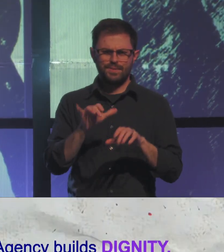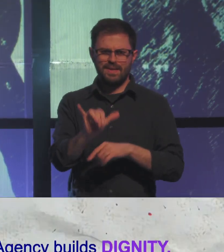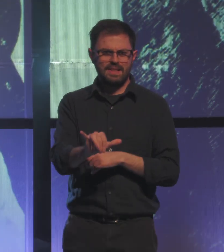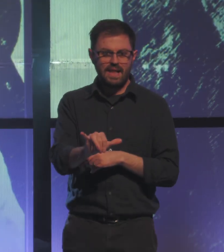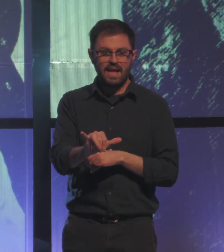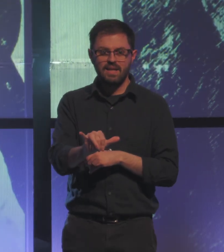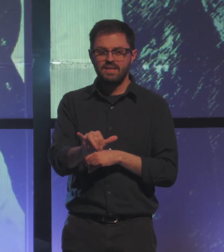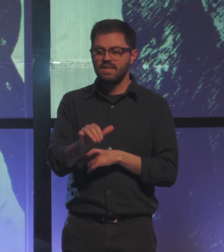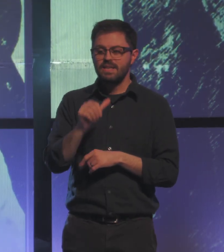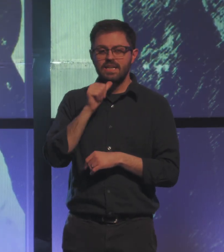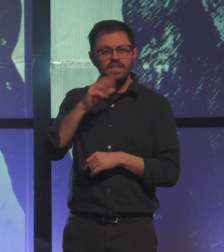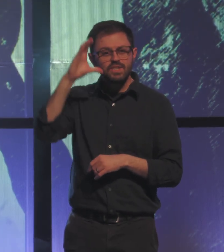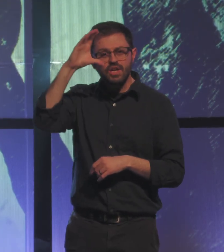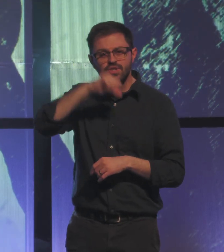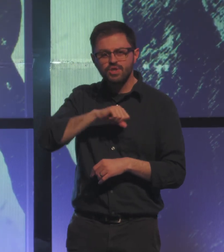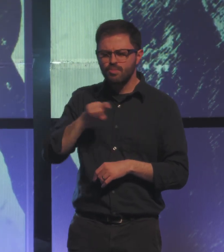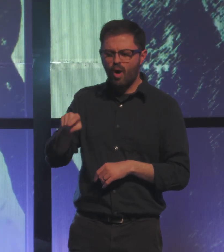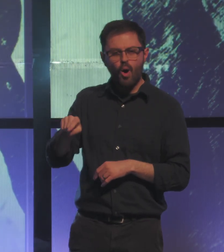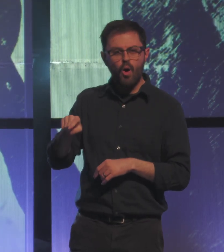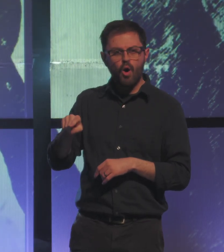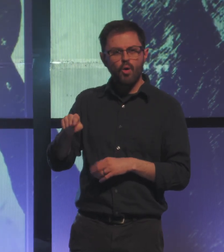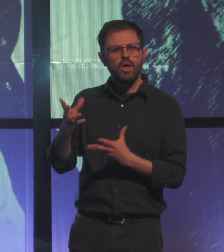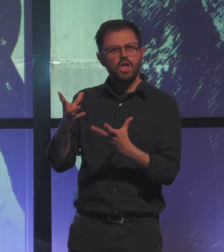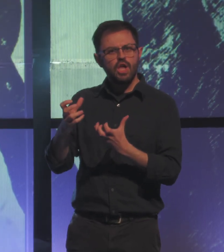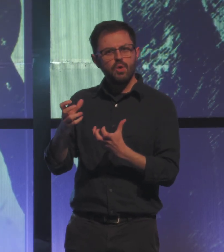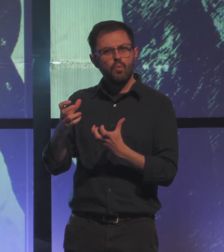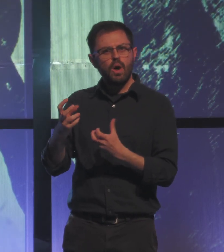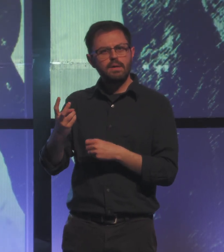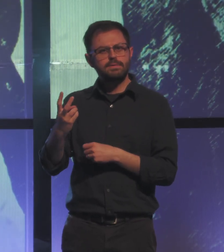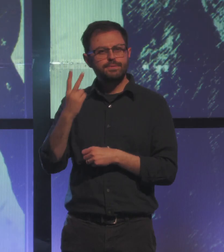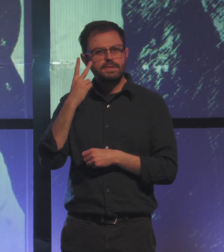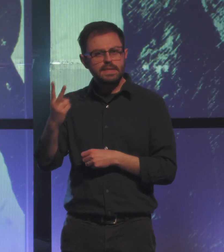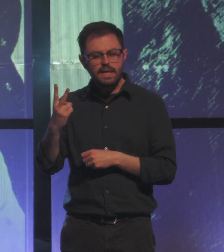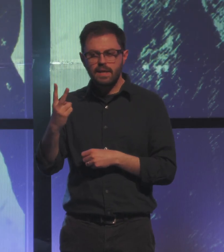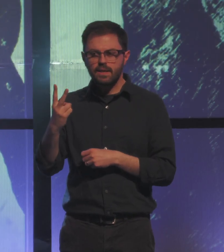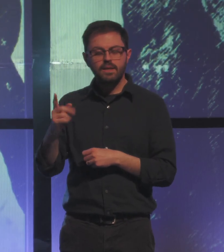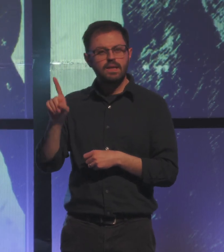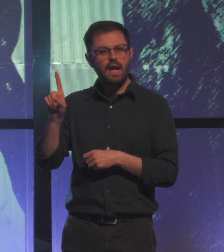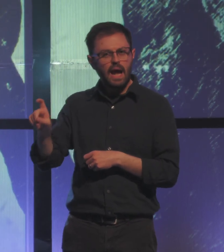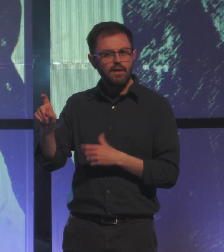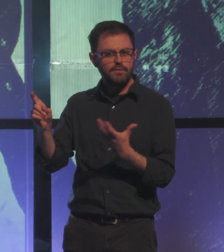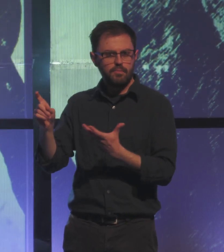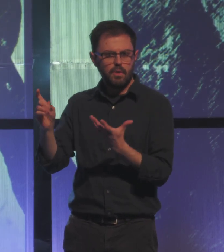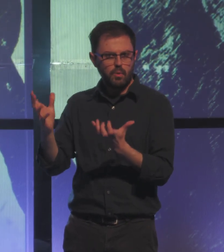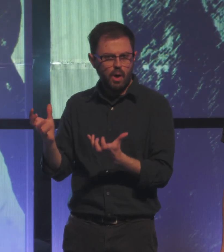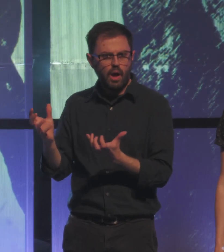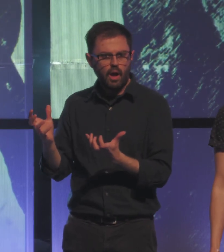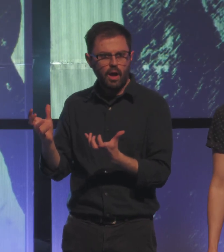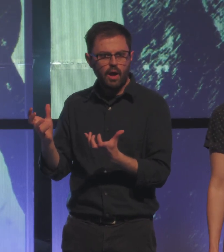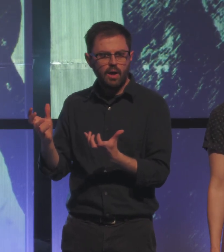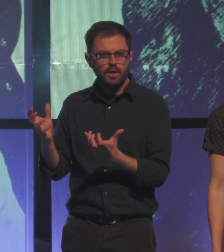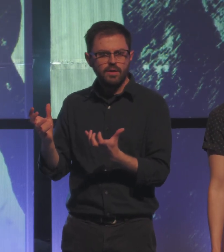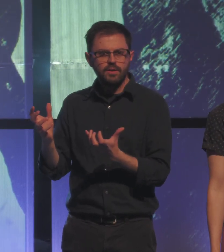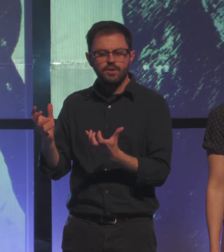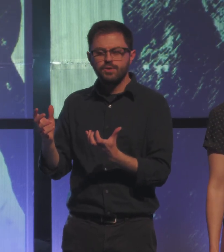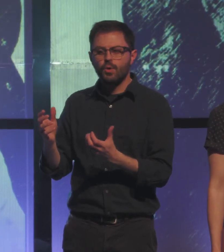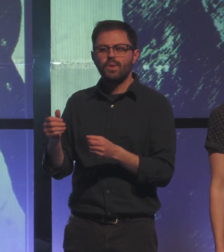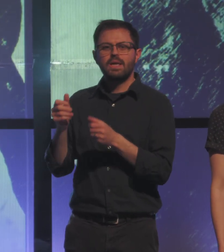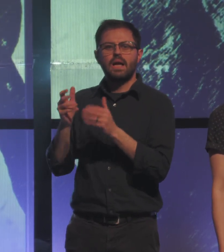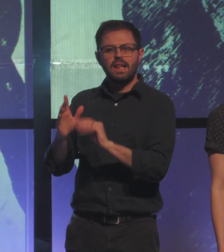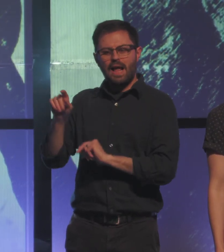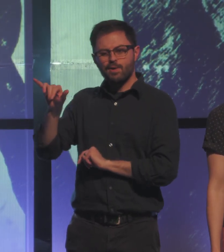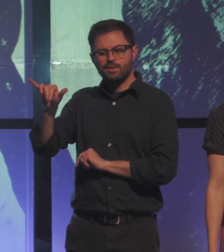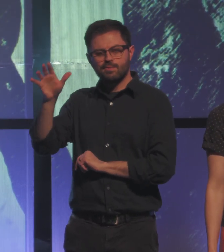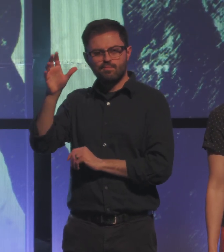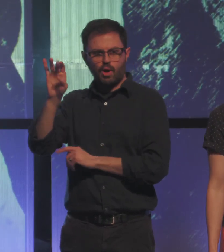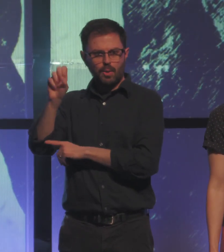not assume that that is what the man wants or needs. He asks. He restores participation in